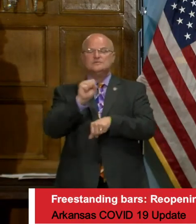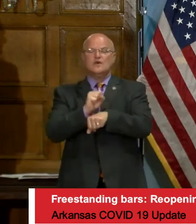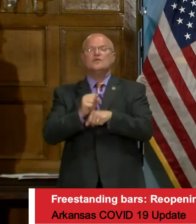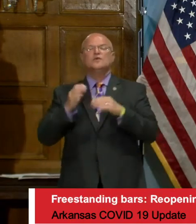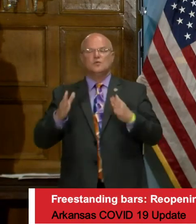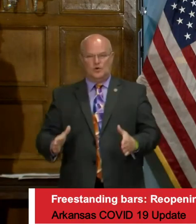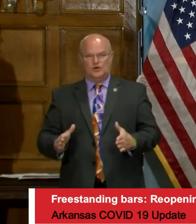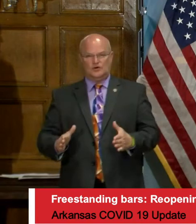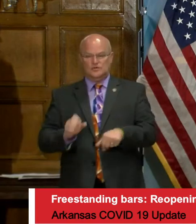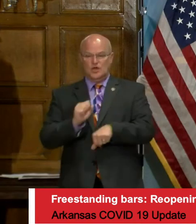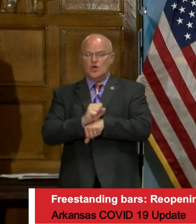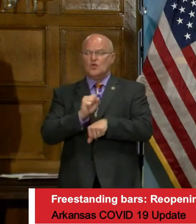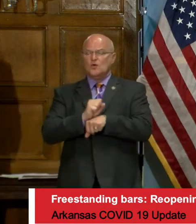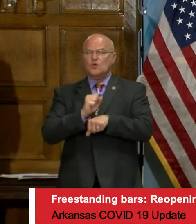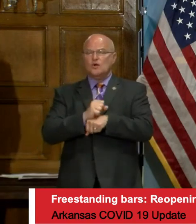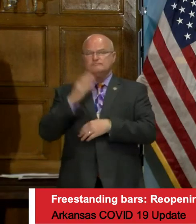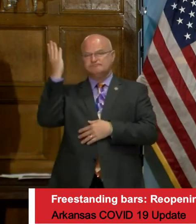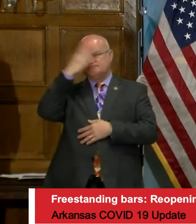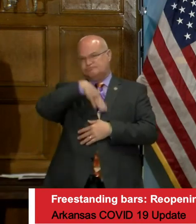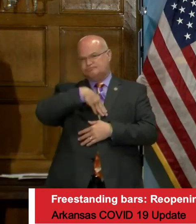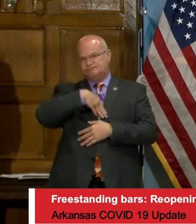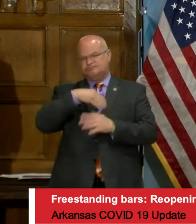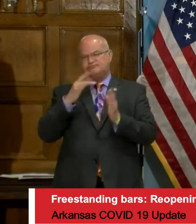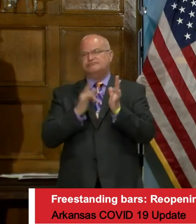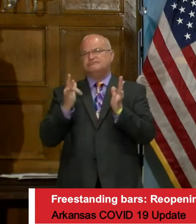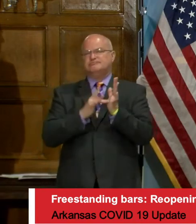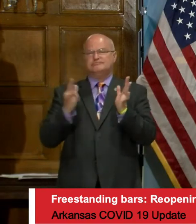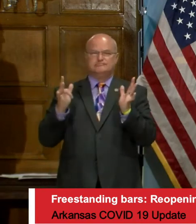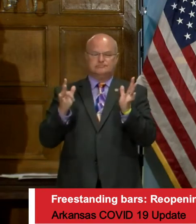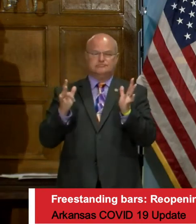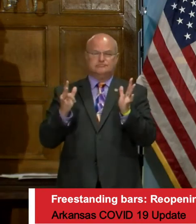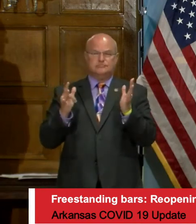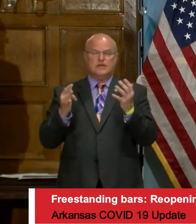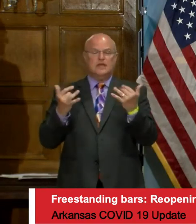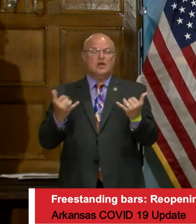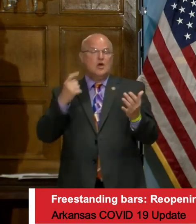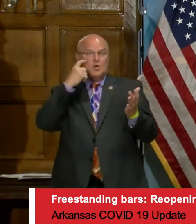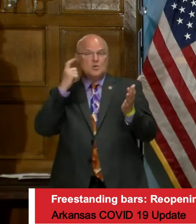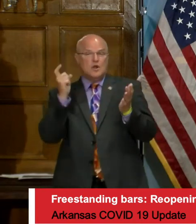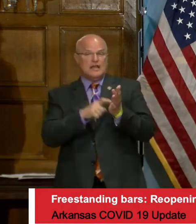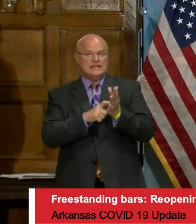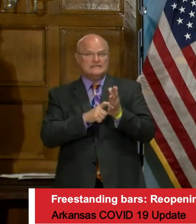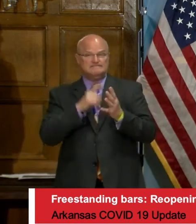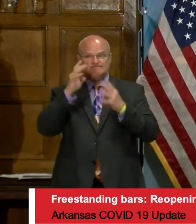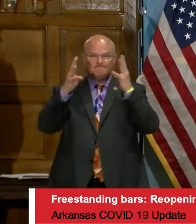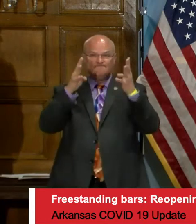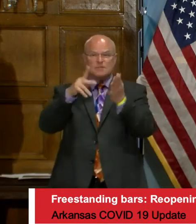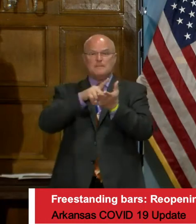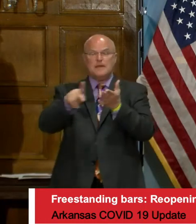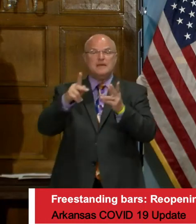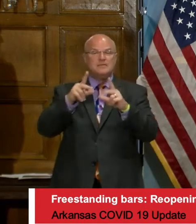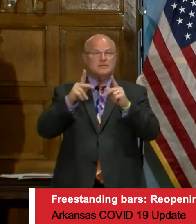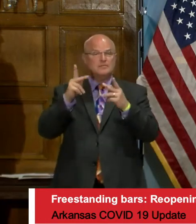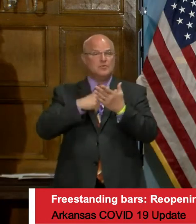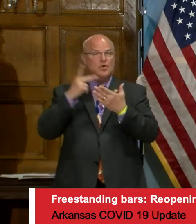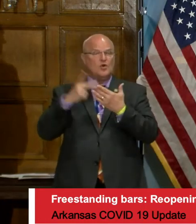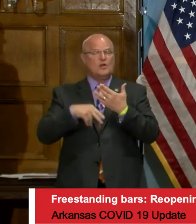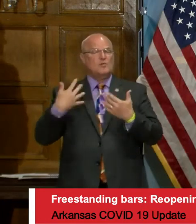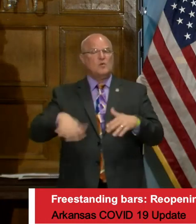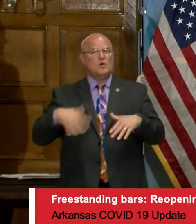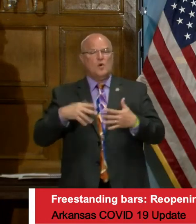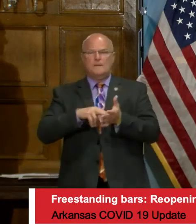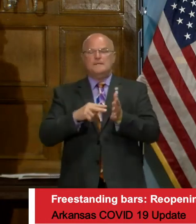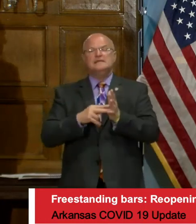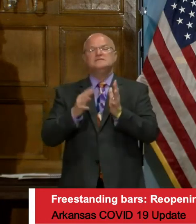work that they do is so often overlooked and taken for granted. Your recognition and innovative incentive payment program means so very